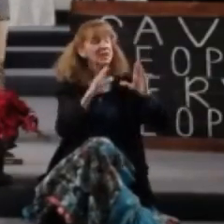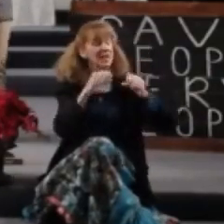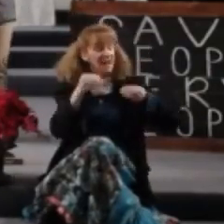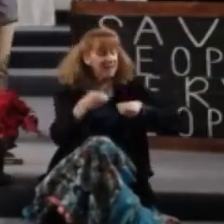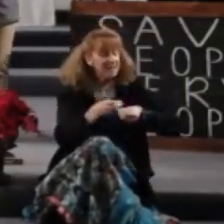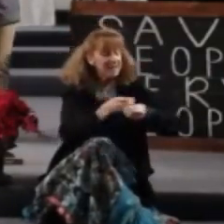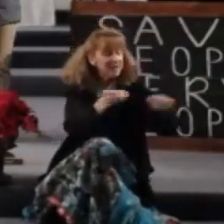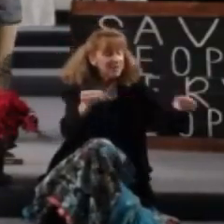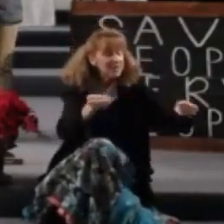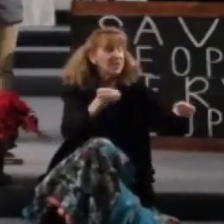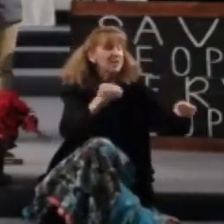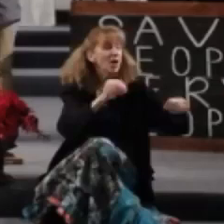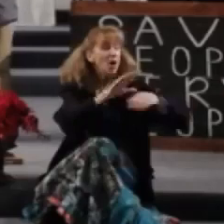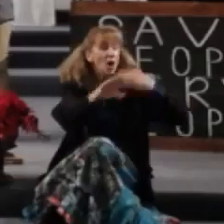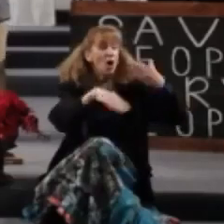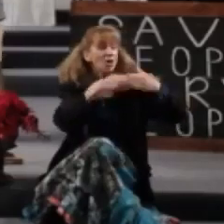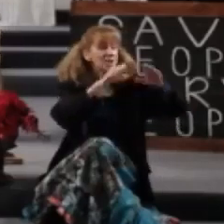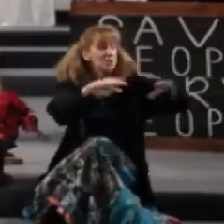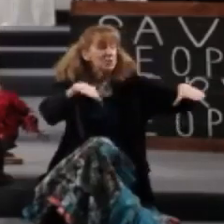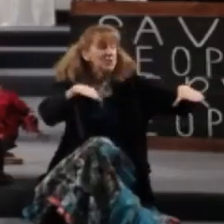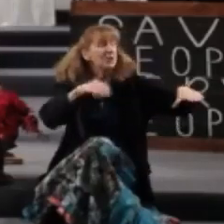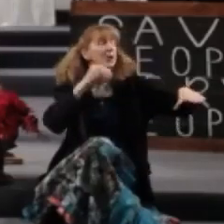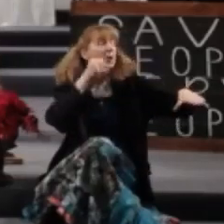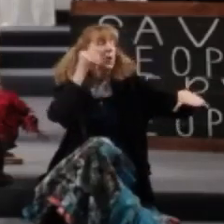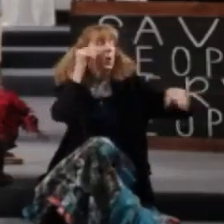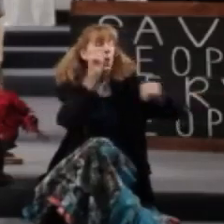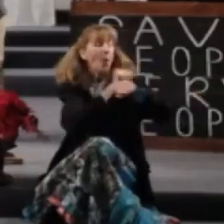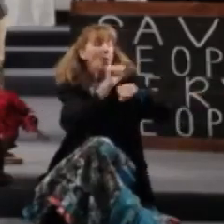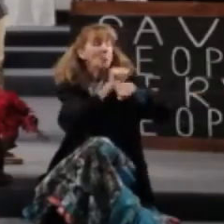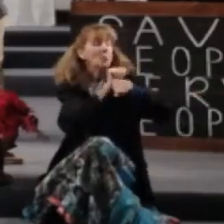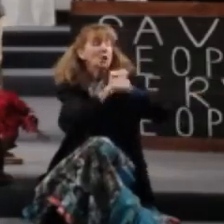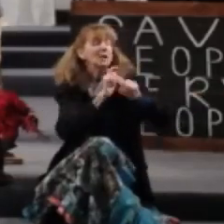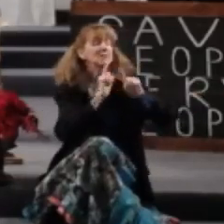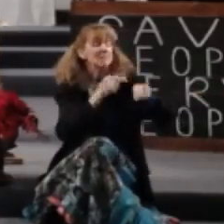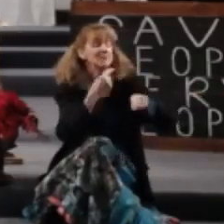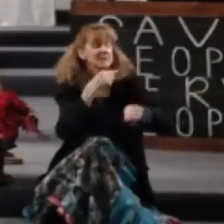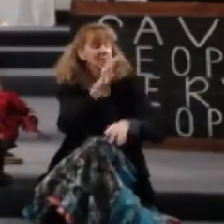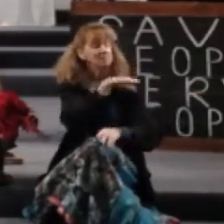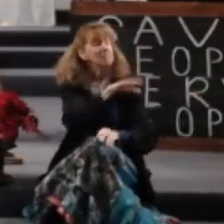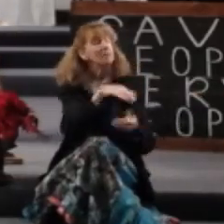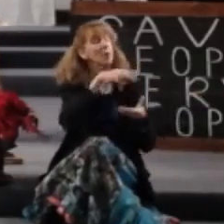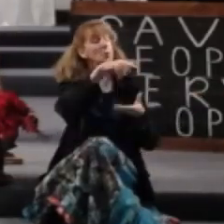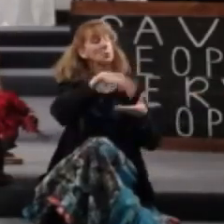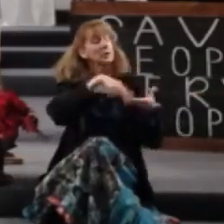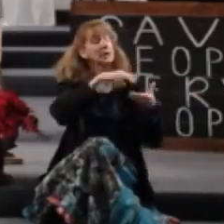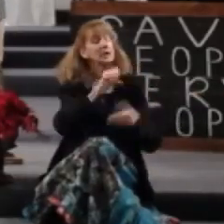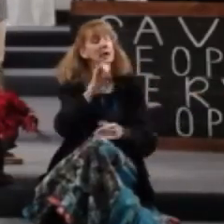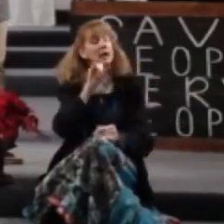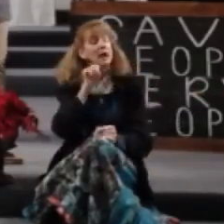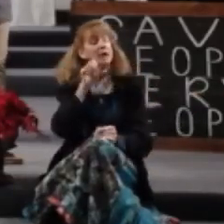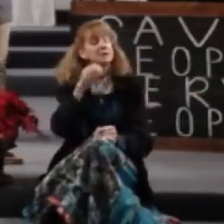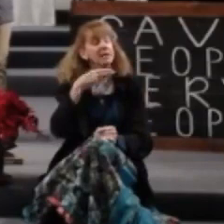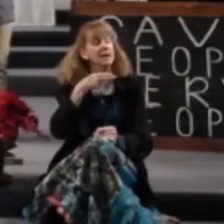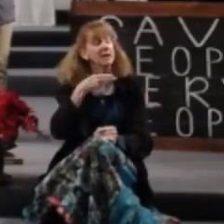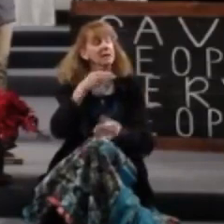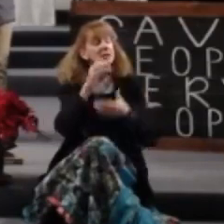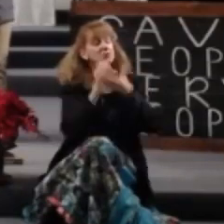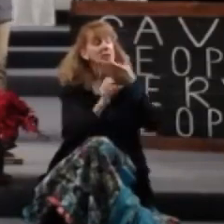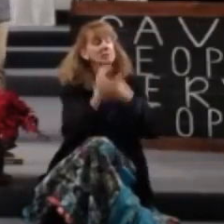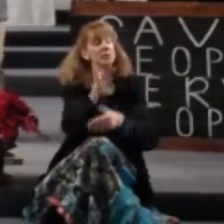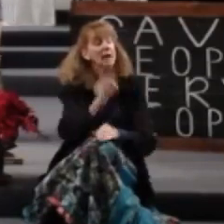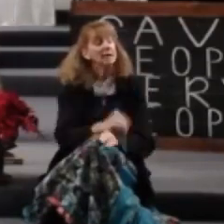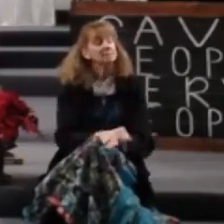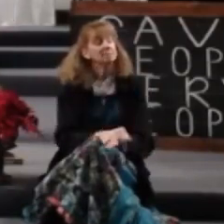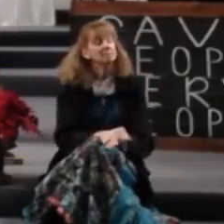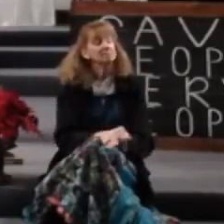given a homework assignment to her Sunday school class to read Isaiah chapter 9. And then the next week, you know, as